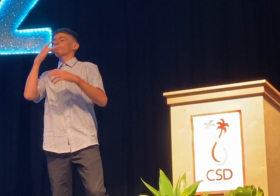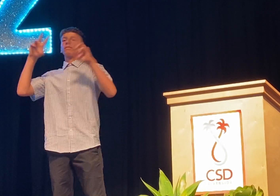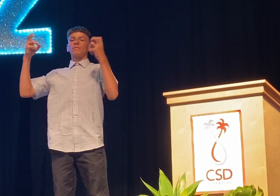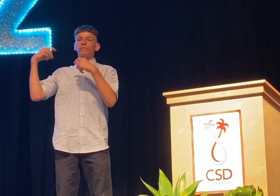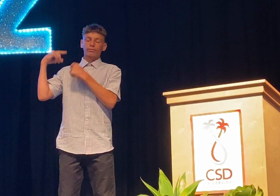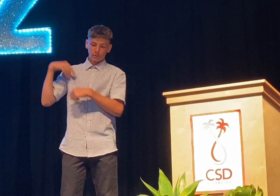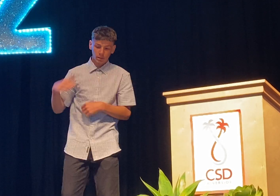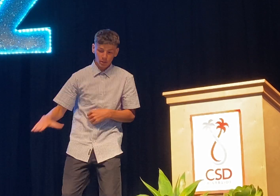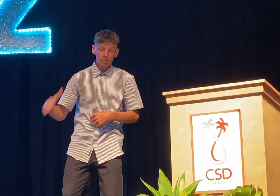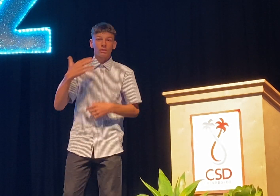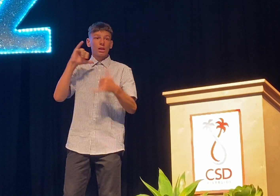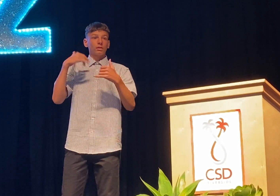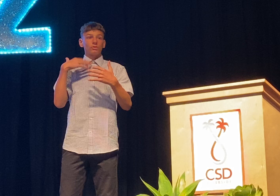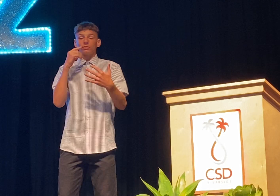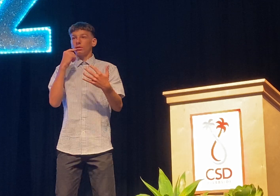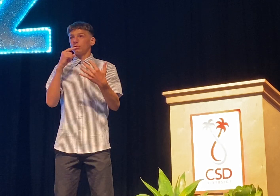I wanted to share my favorite quote.